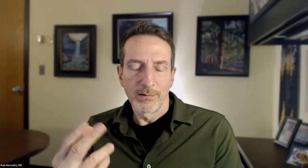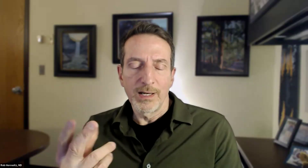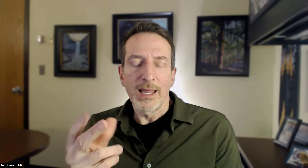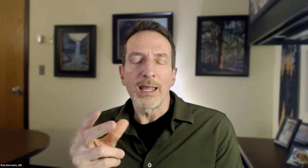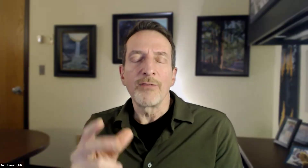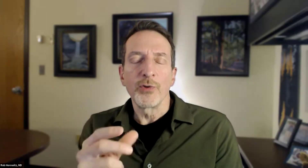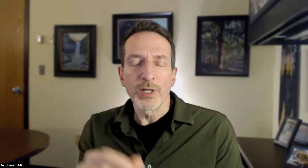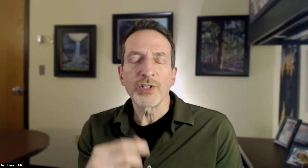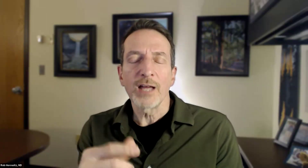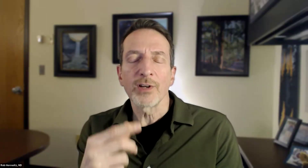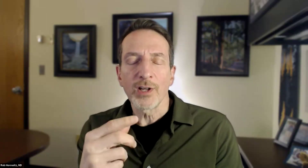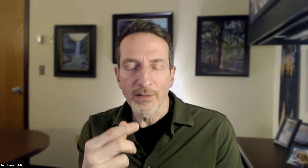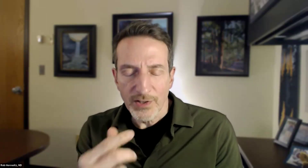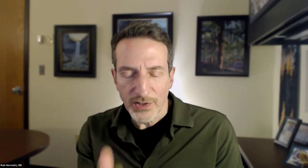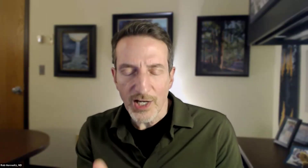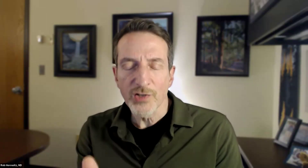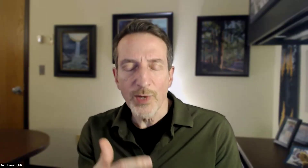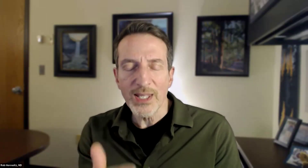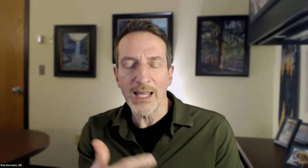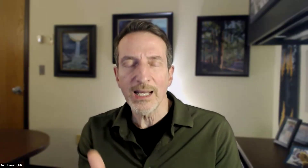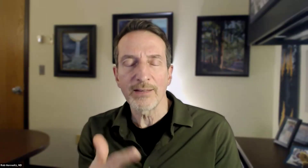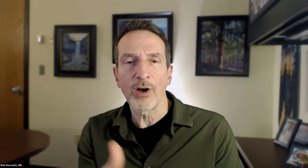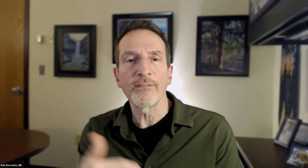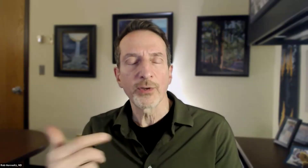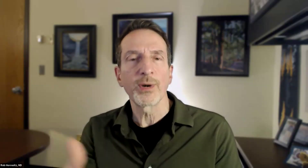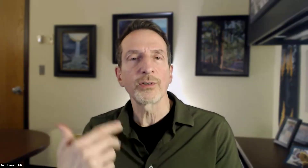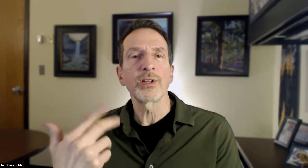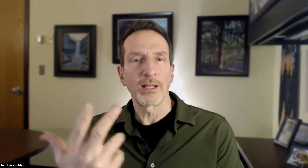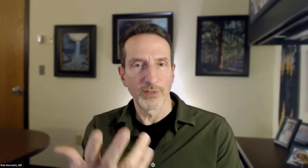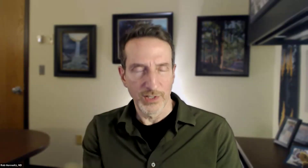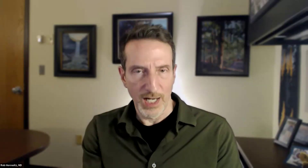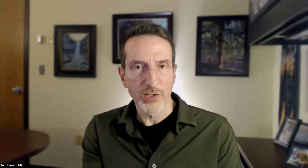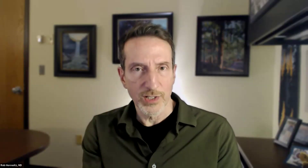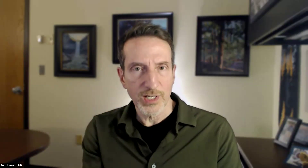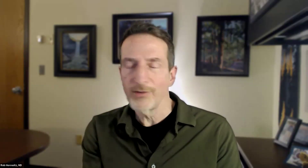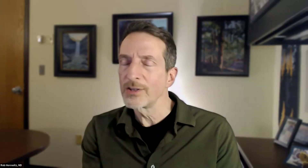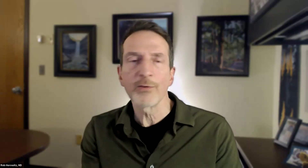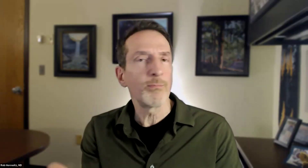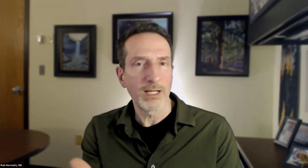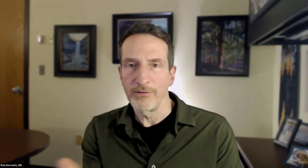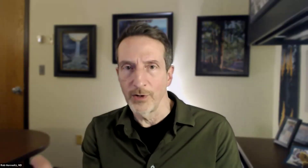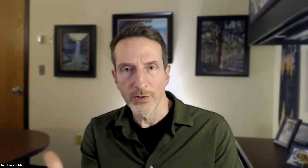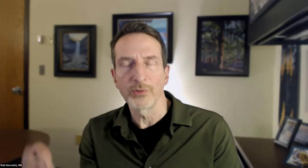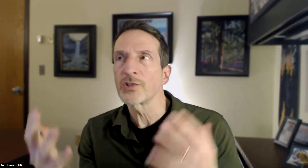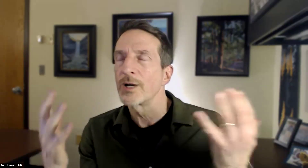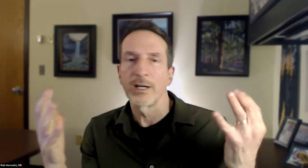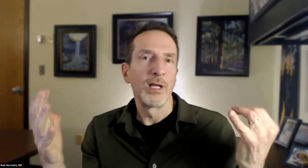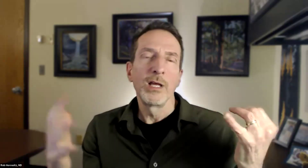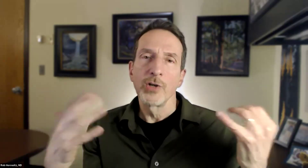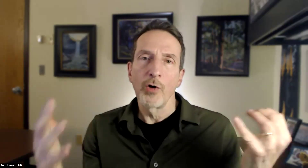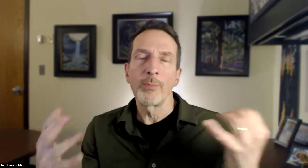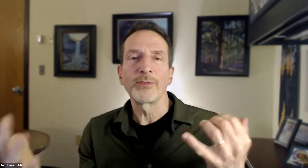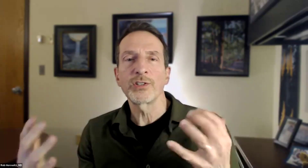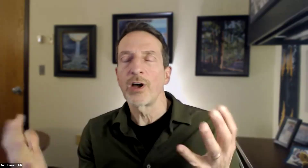but if you wish to have a conversation, we can have off the record conversations. I've done that with many folks who just want